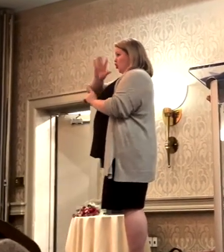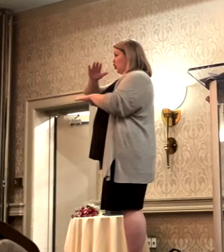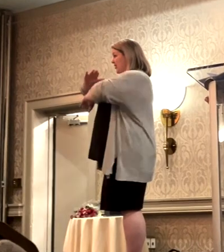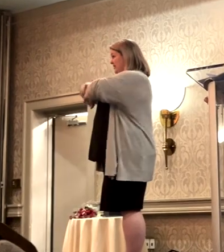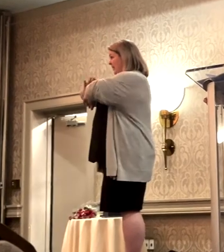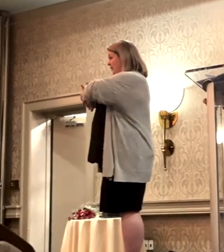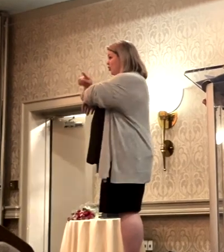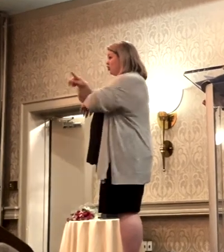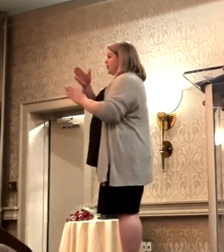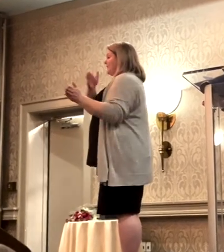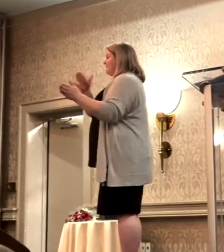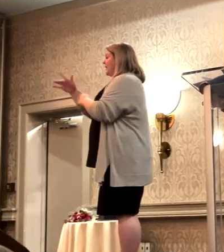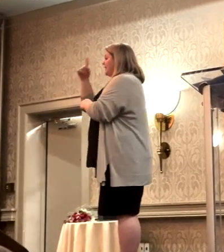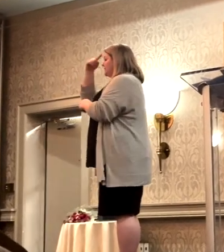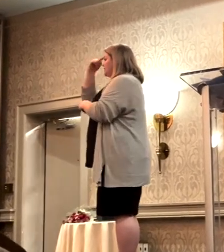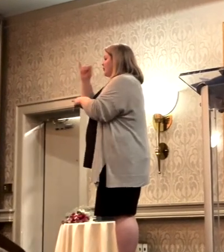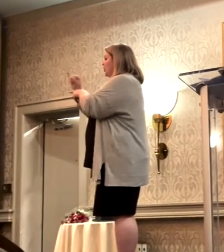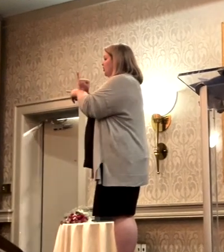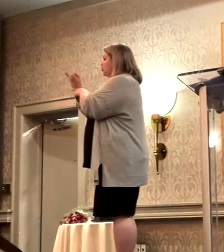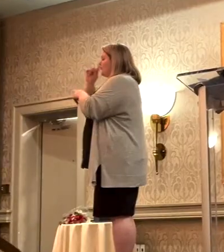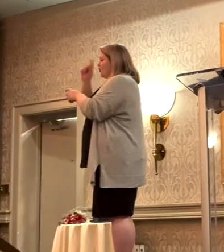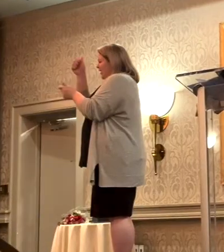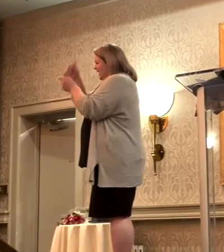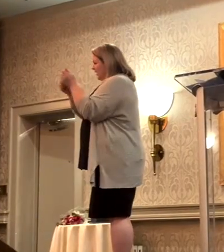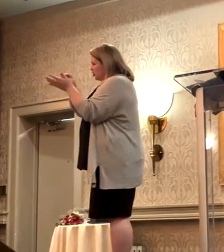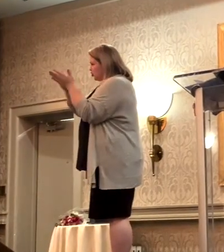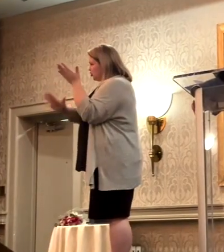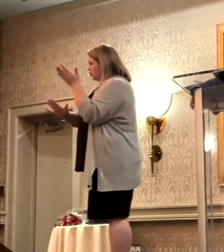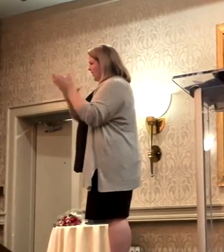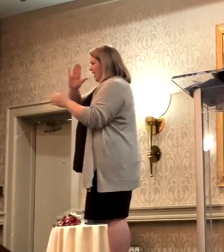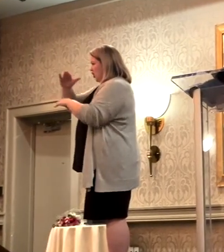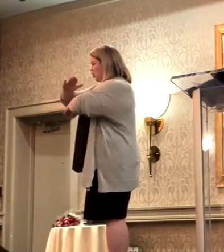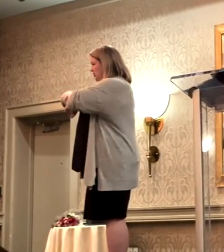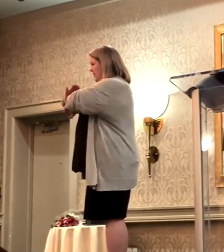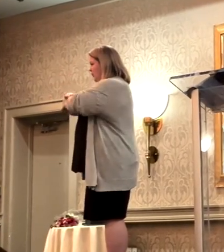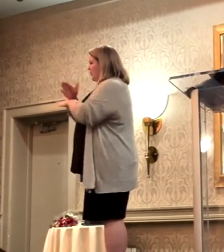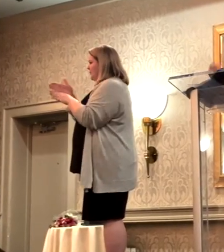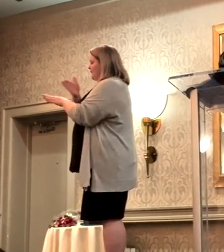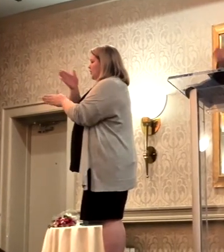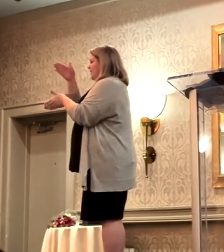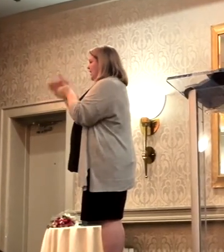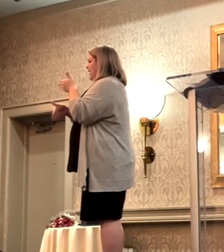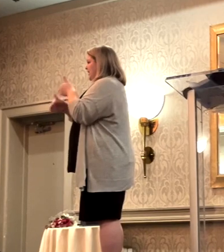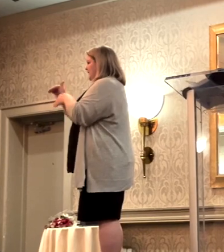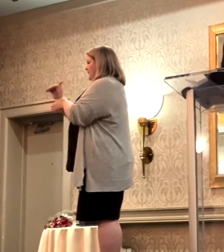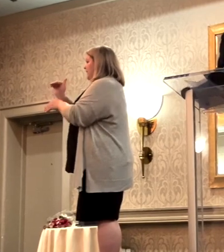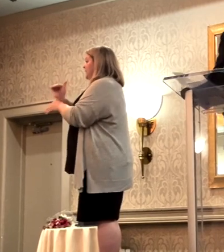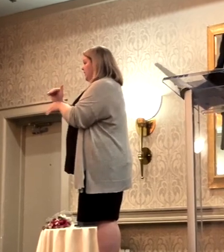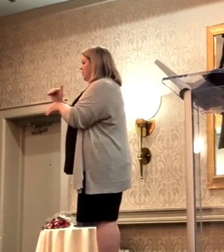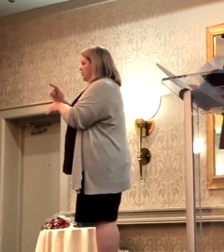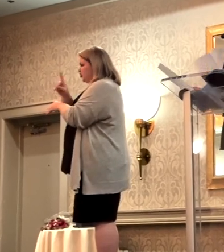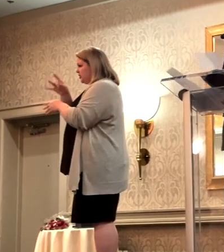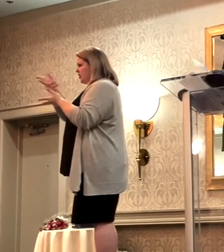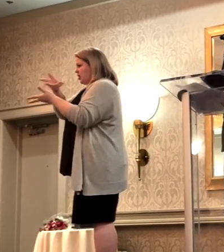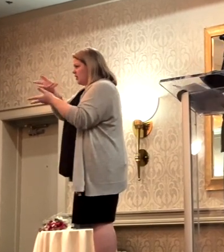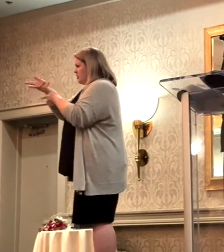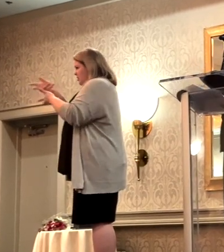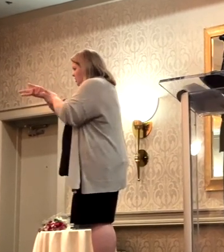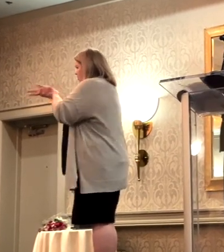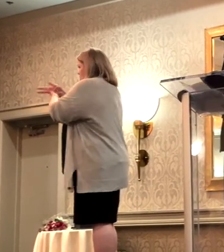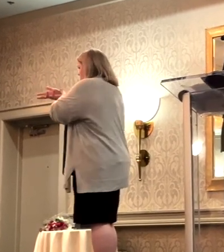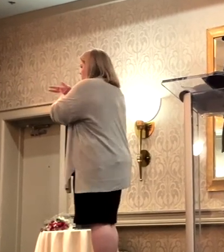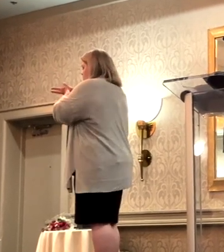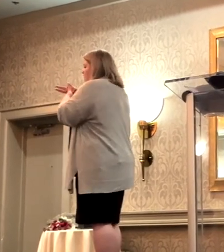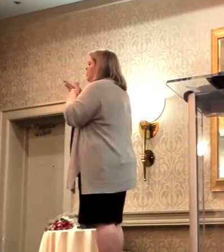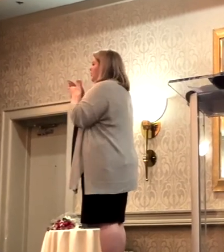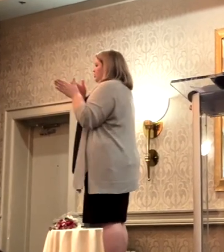for every student at her table before the end of the evening. It was truly